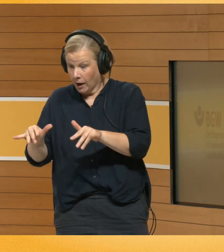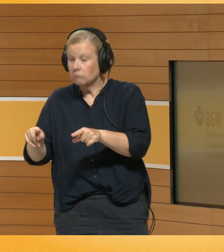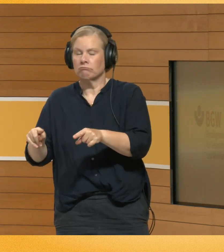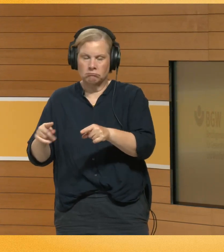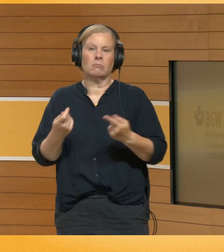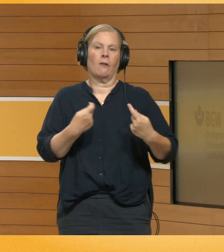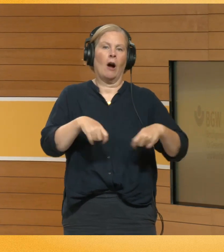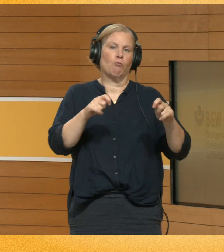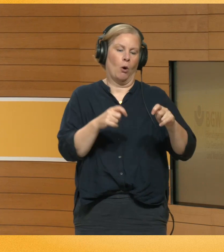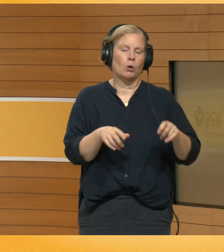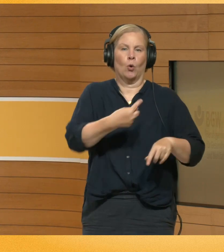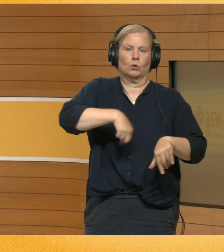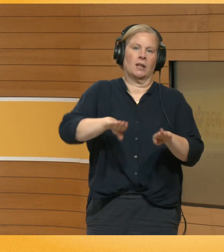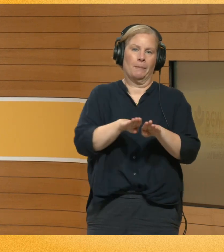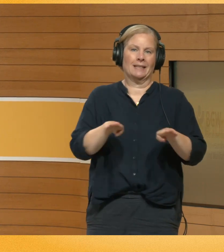principles